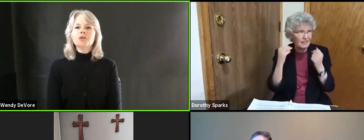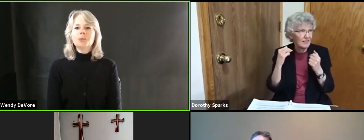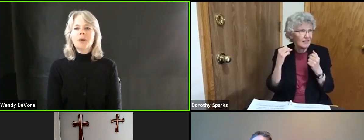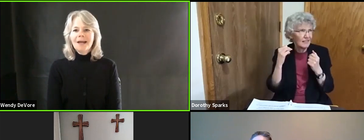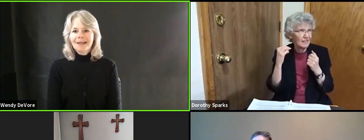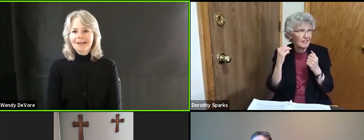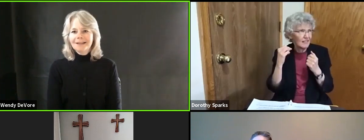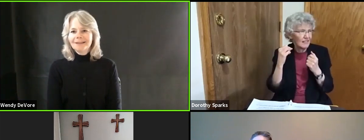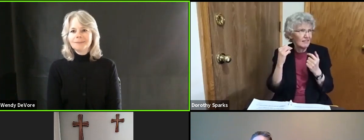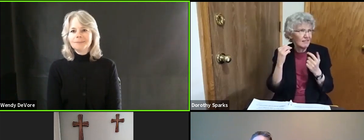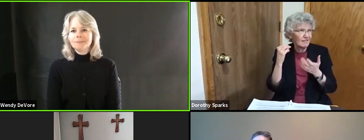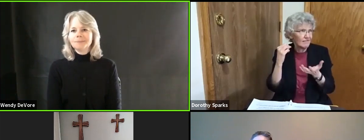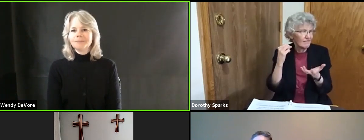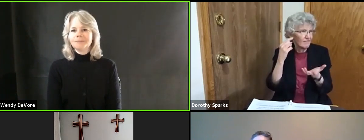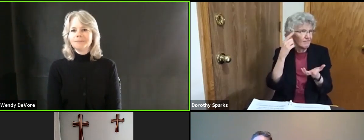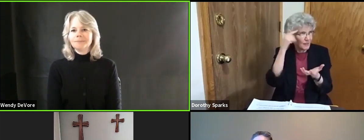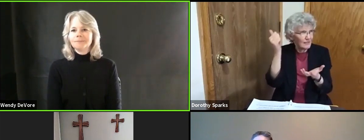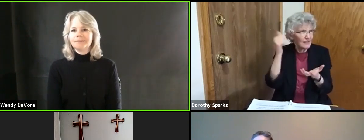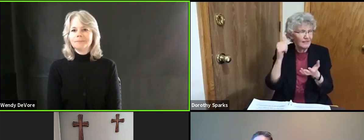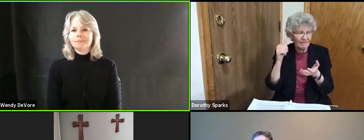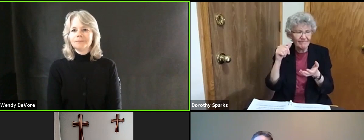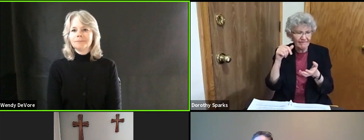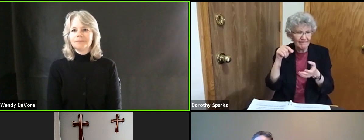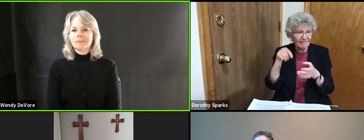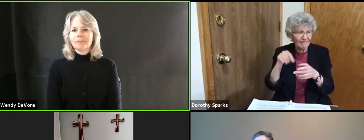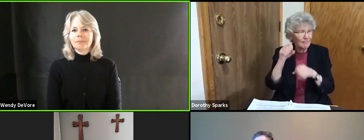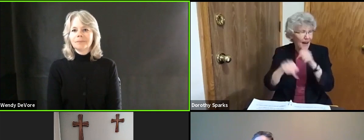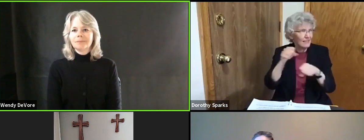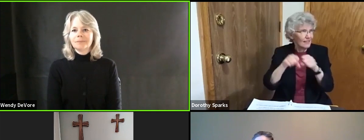and he was crying